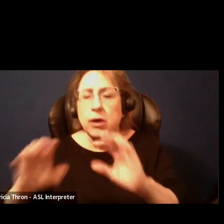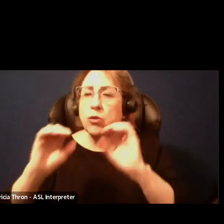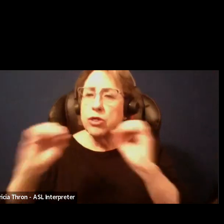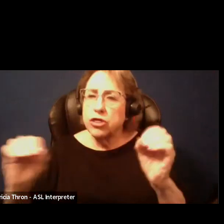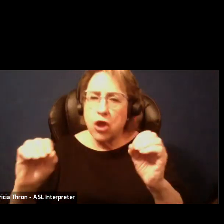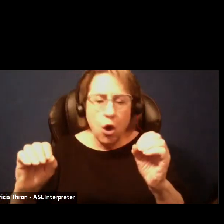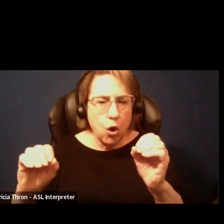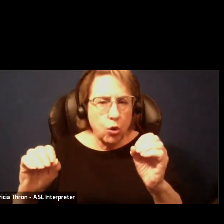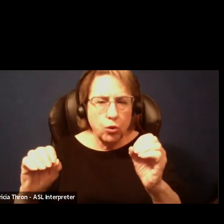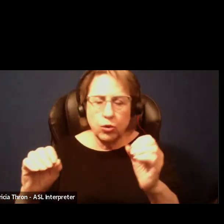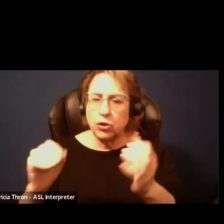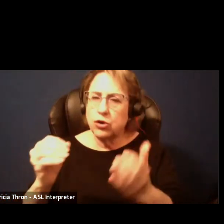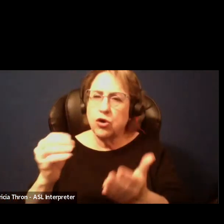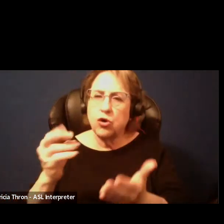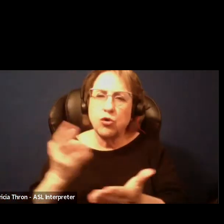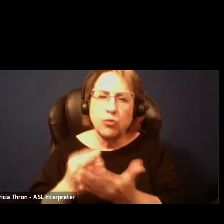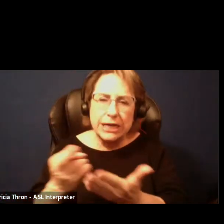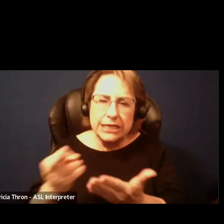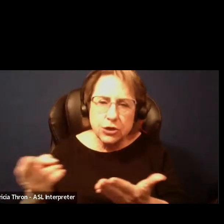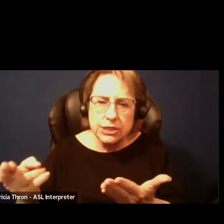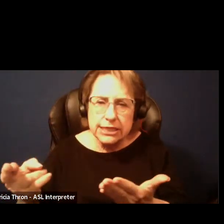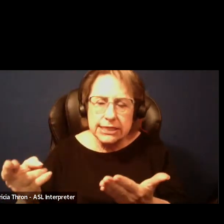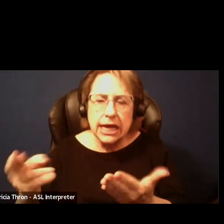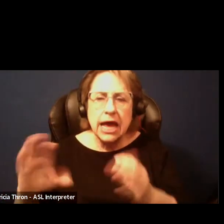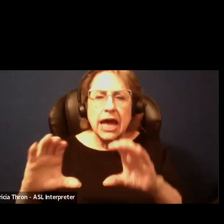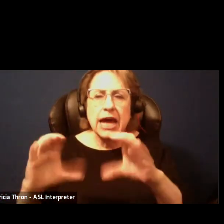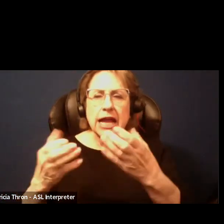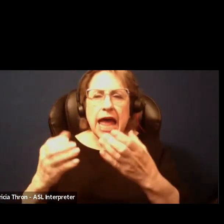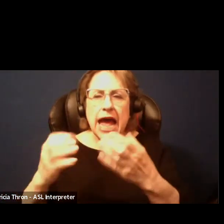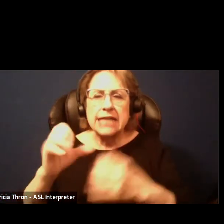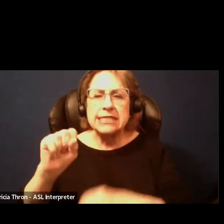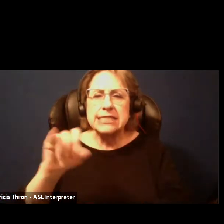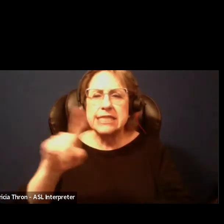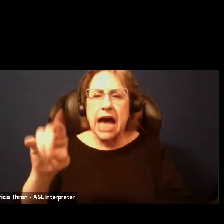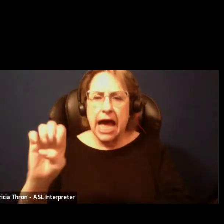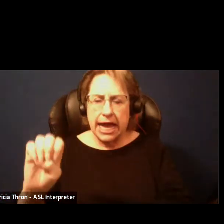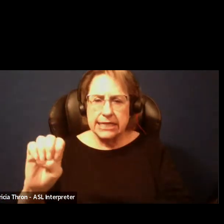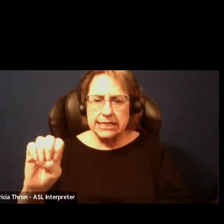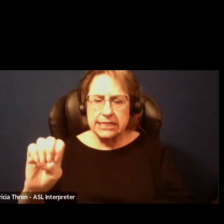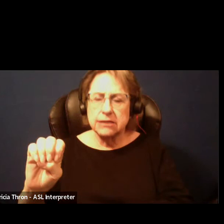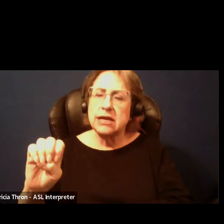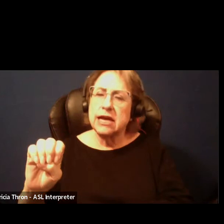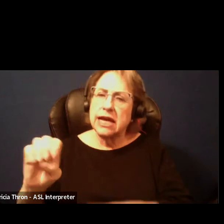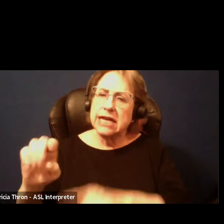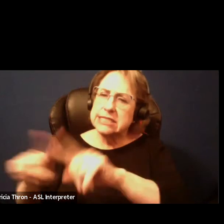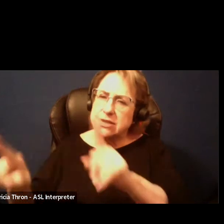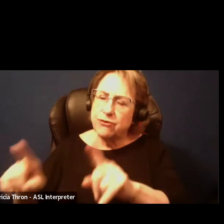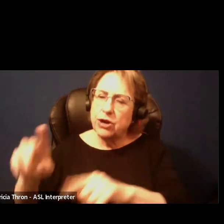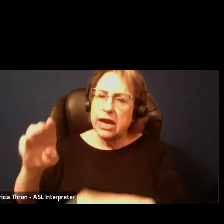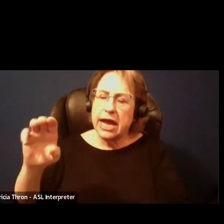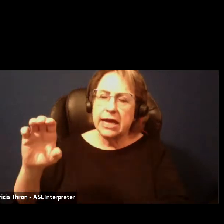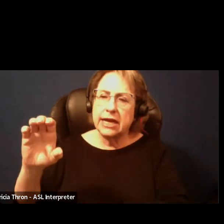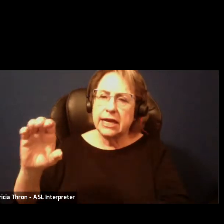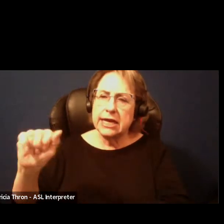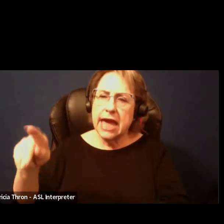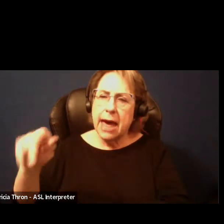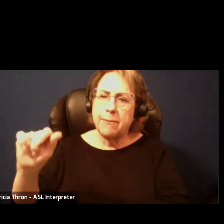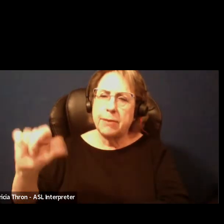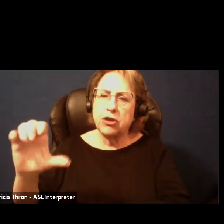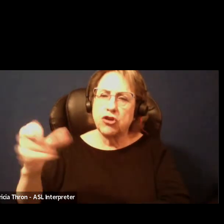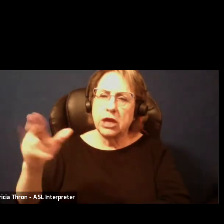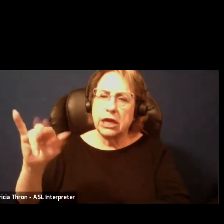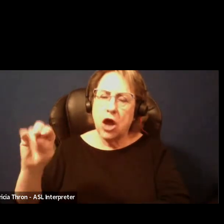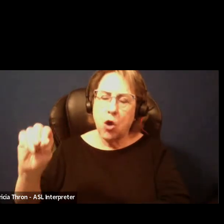like, again, class size, something as simple as maybe class size looks different at Cappuccino than it does at Mills, or it does look different than it does at